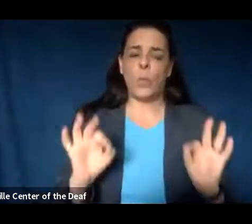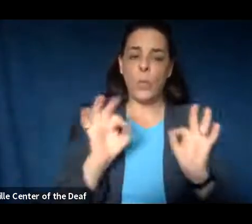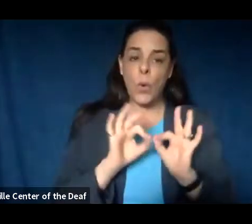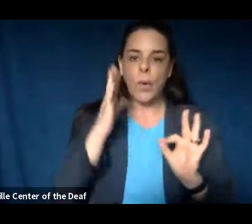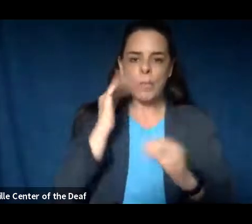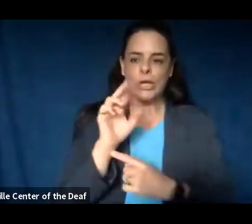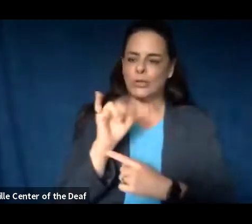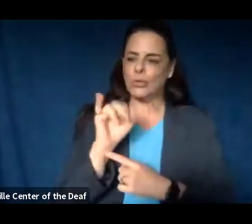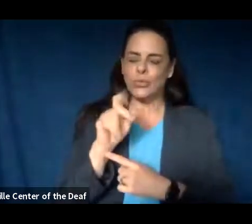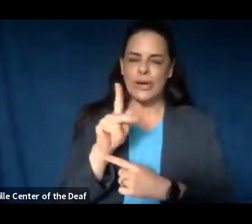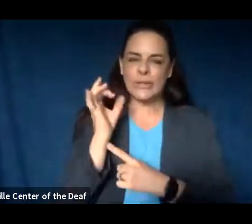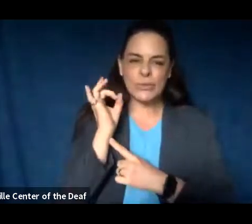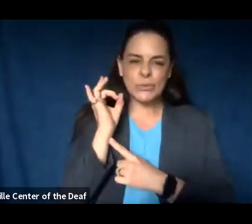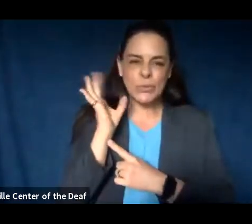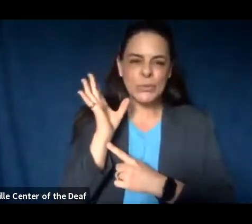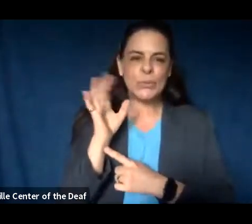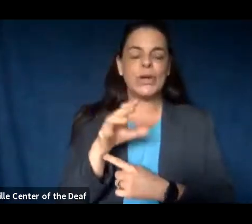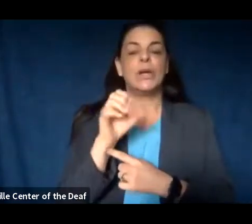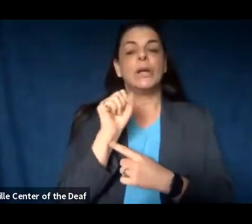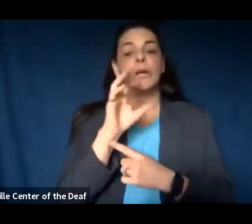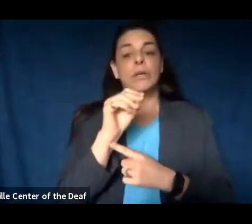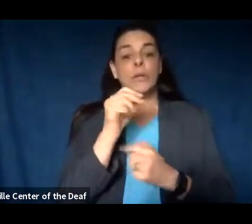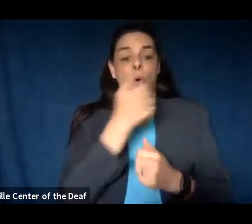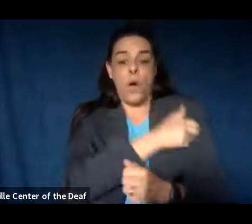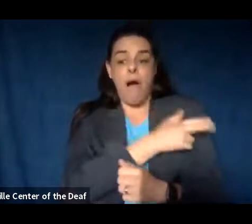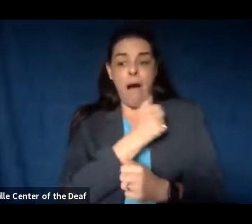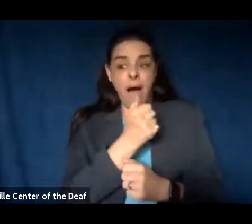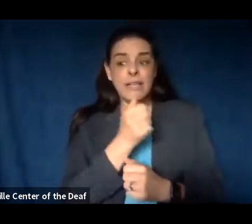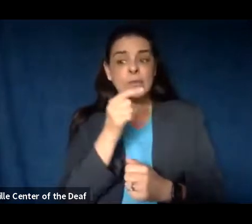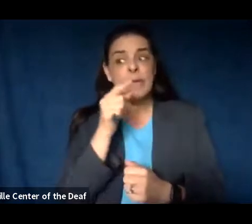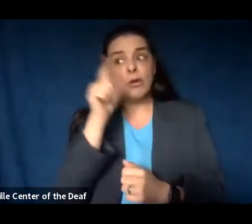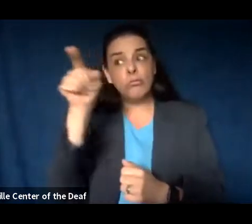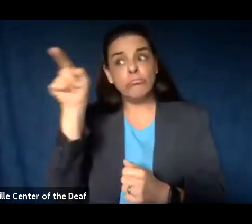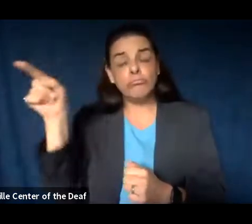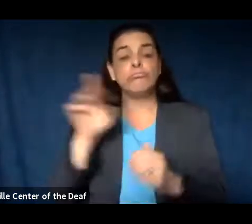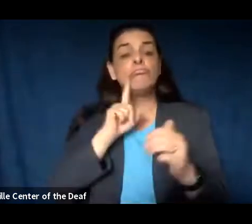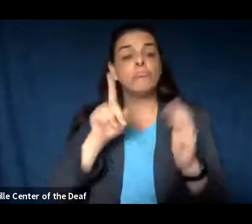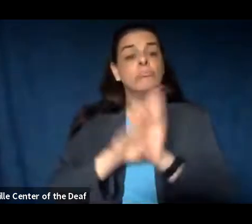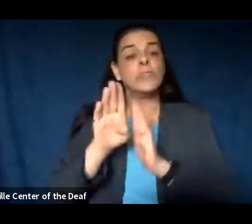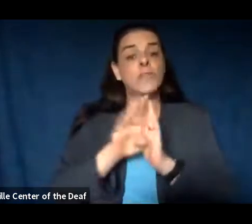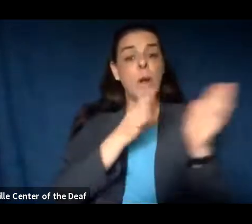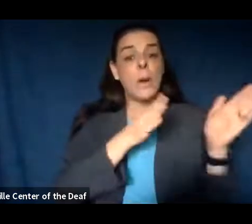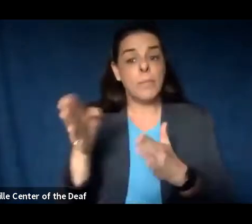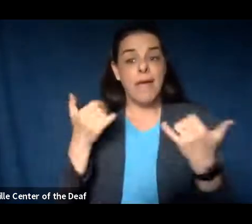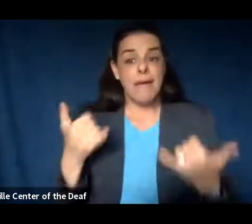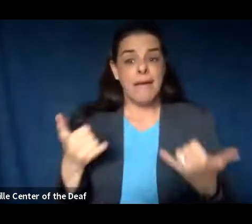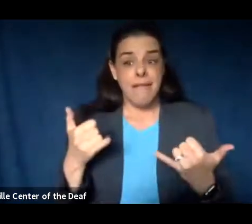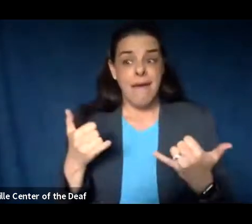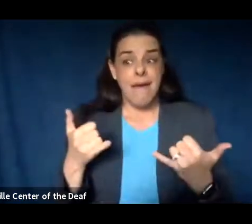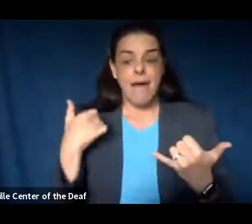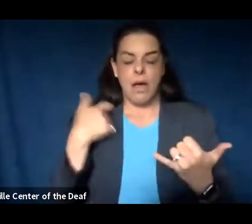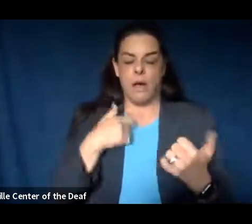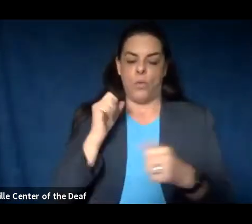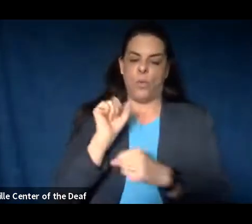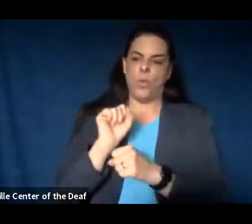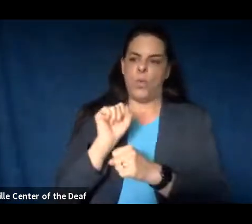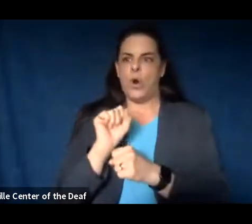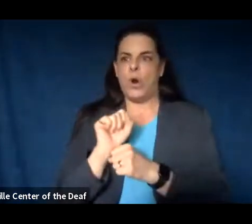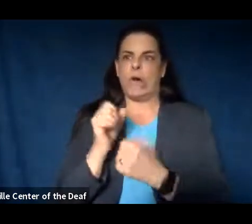risk factors there. With hospitals, they're developing a plan right now moving forward as we're moving